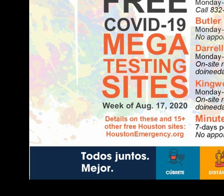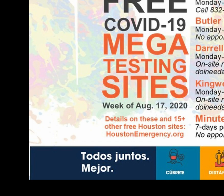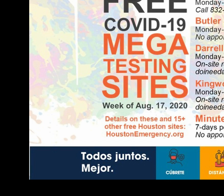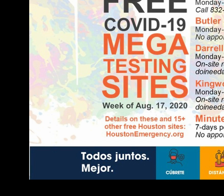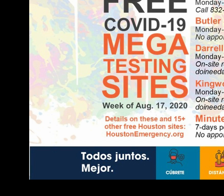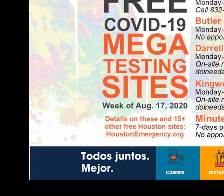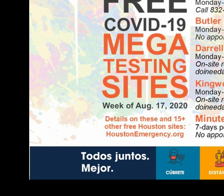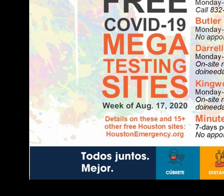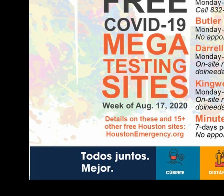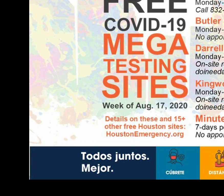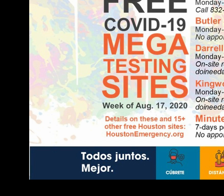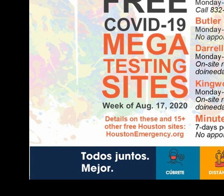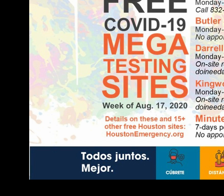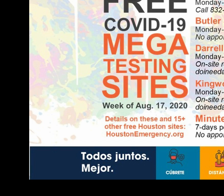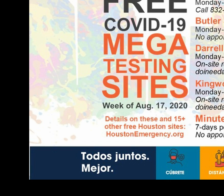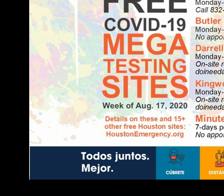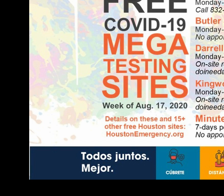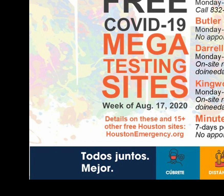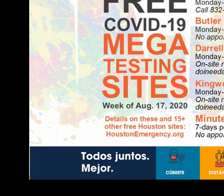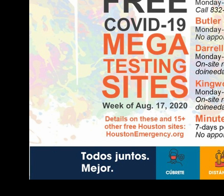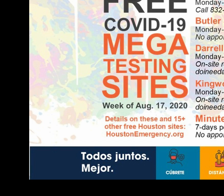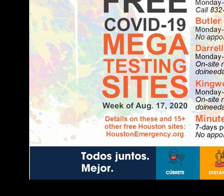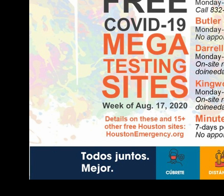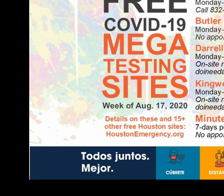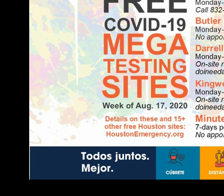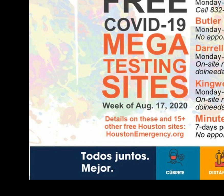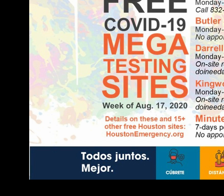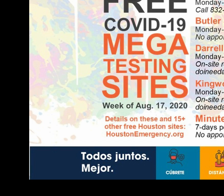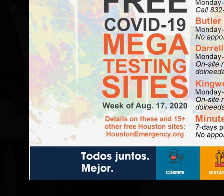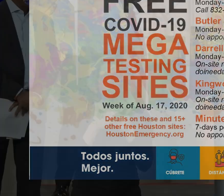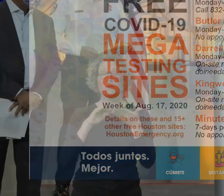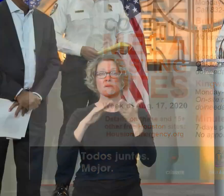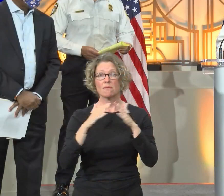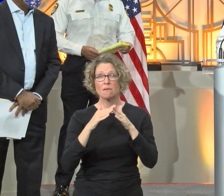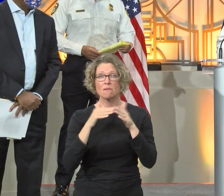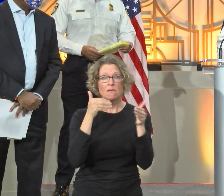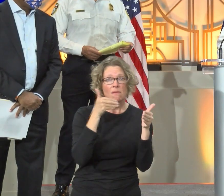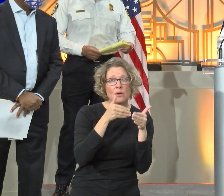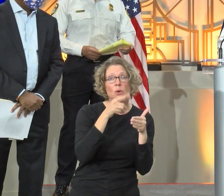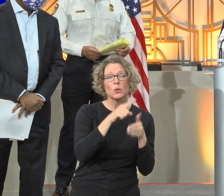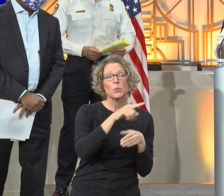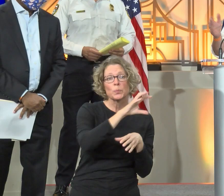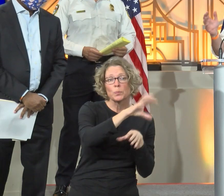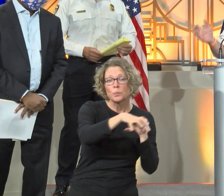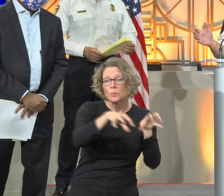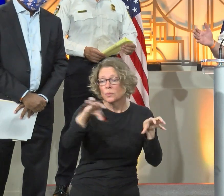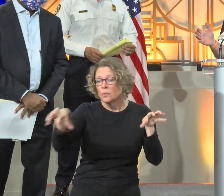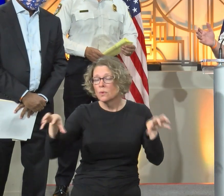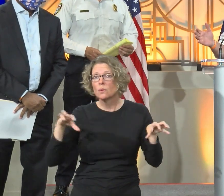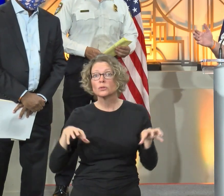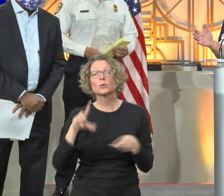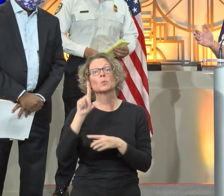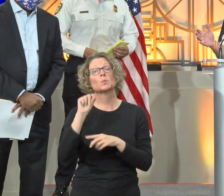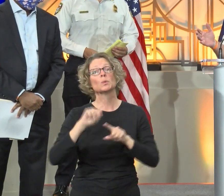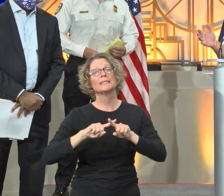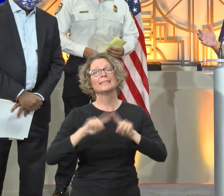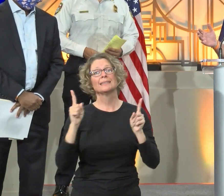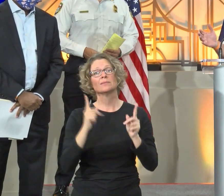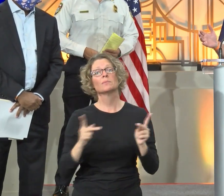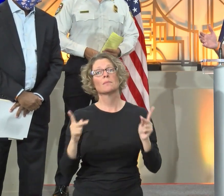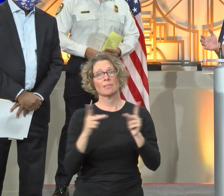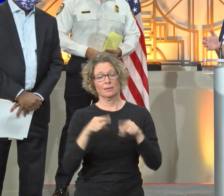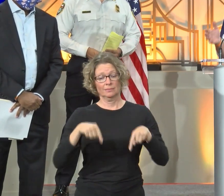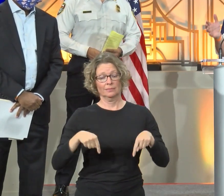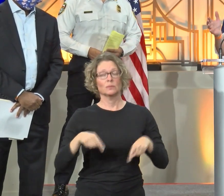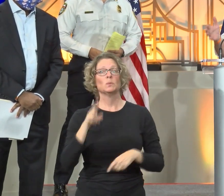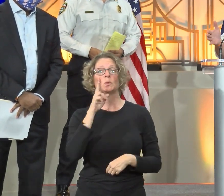are 15 at least neighborhood testing sites. So when you add those to the 5 mega sites, that's 20 different locations in the city of